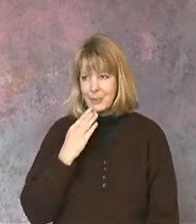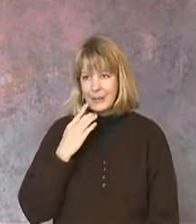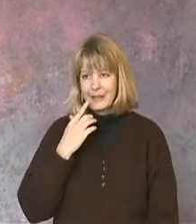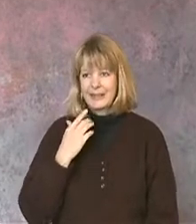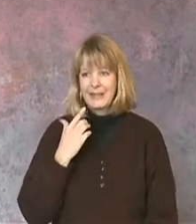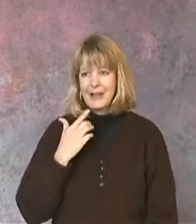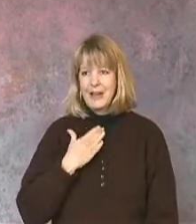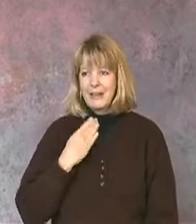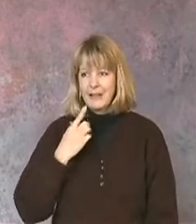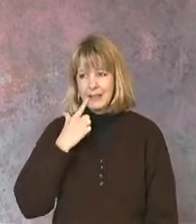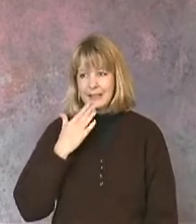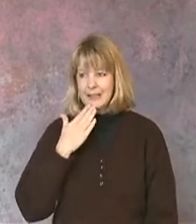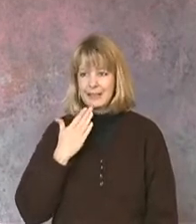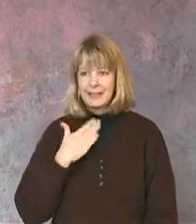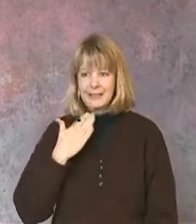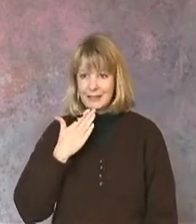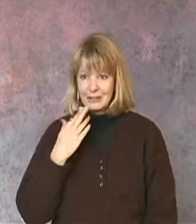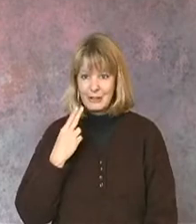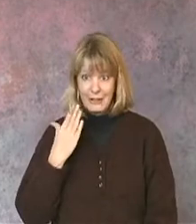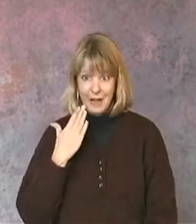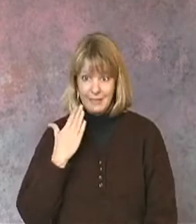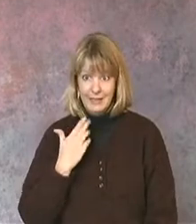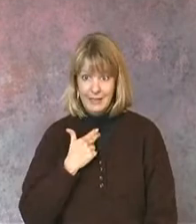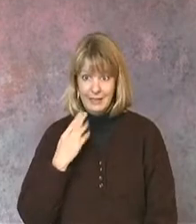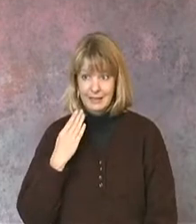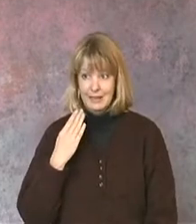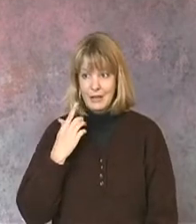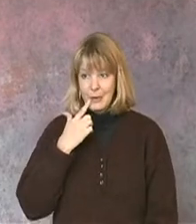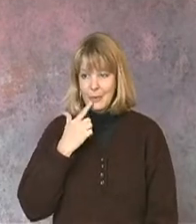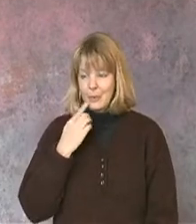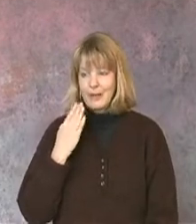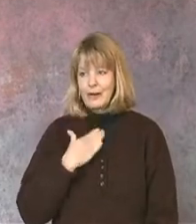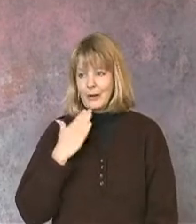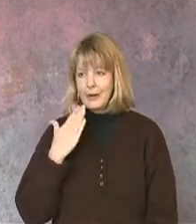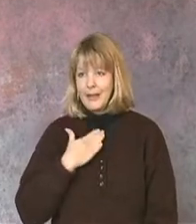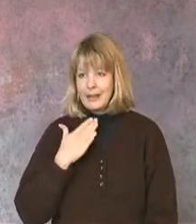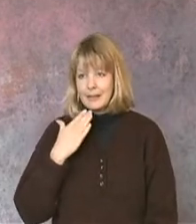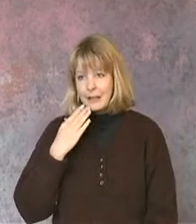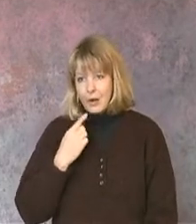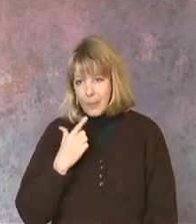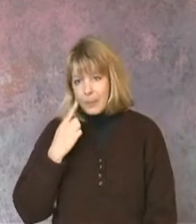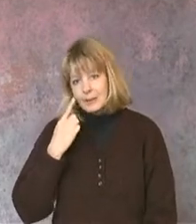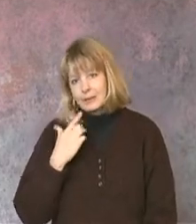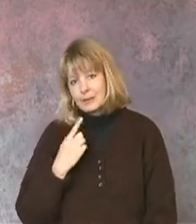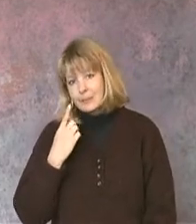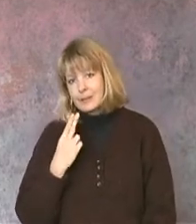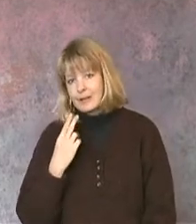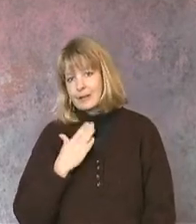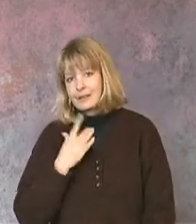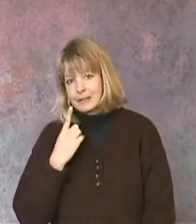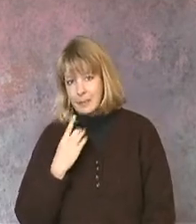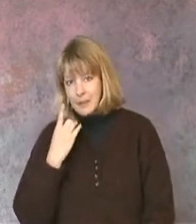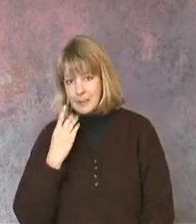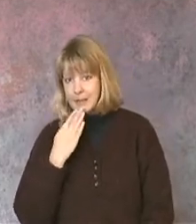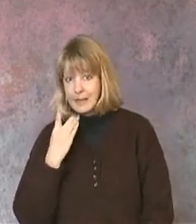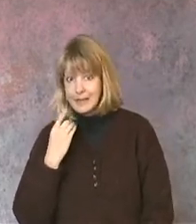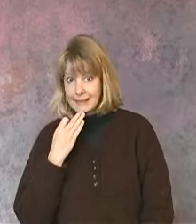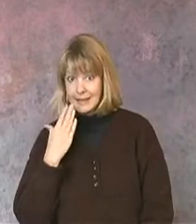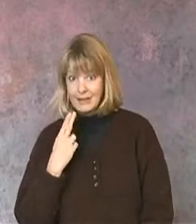When finally it took off again, we went out, I pulled up the tip-up and set the